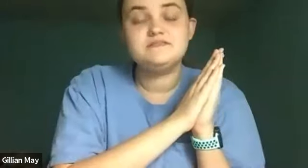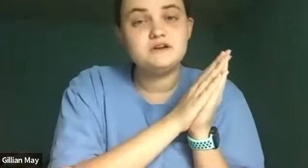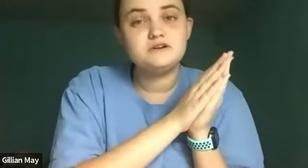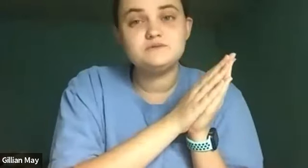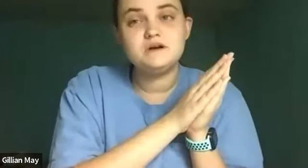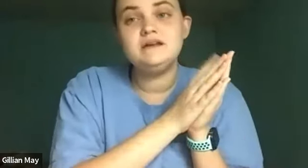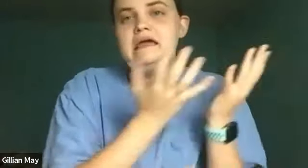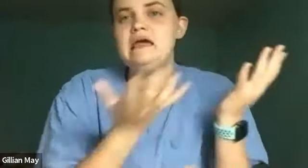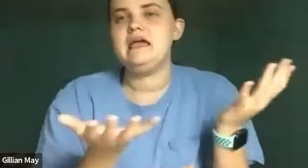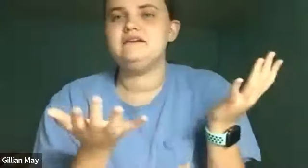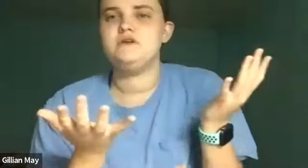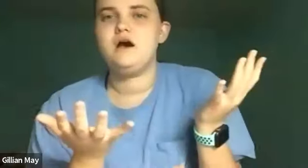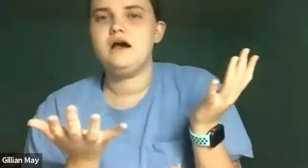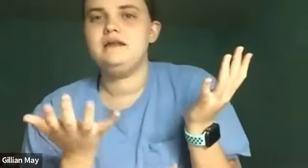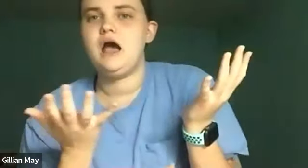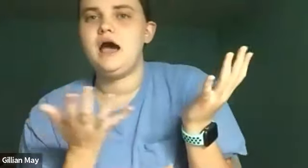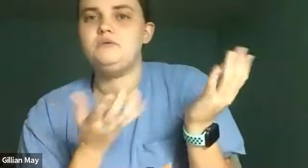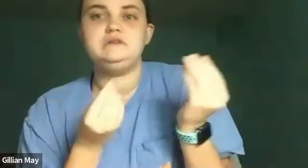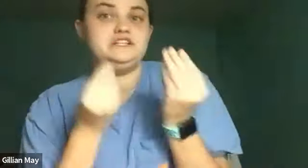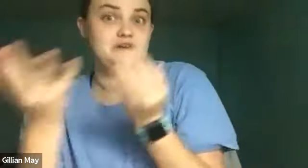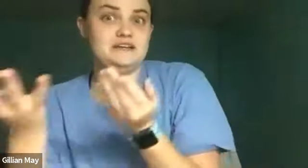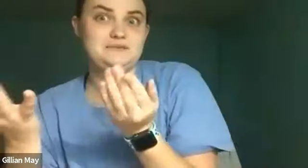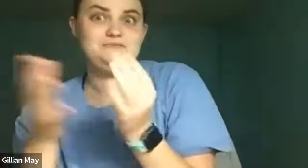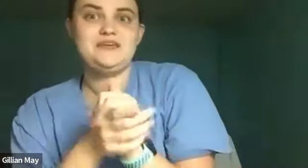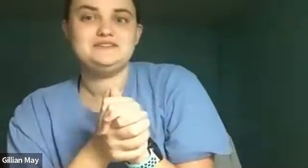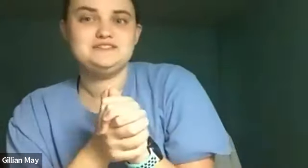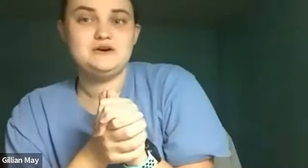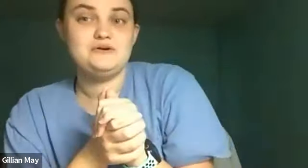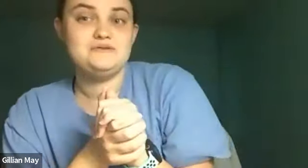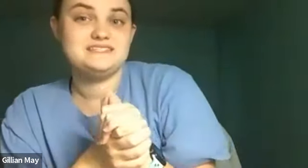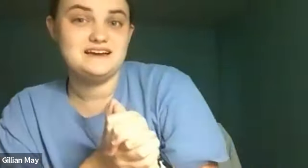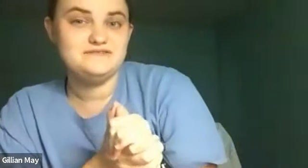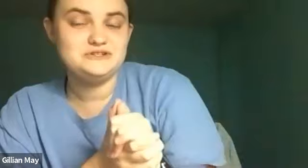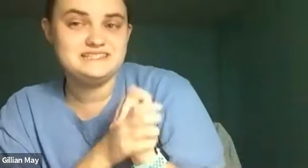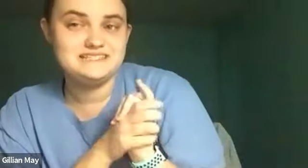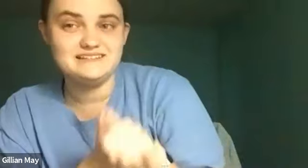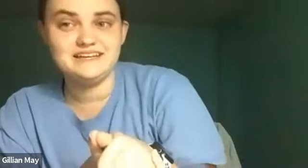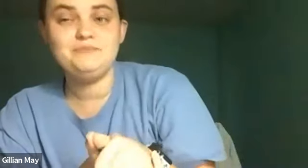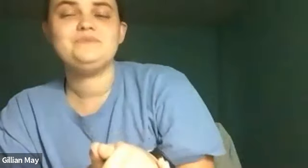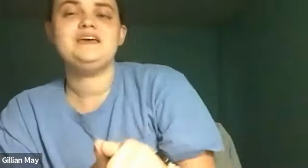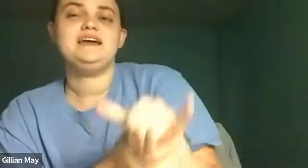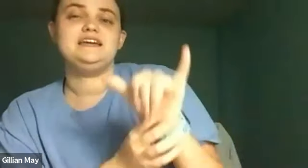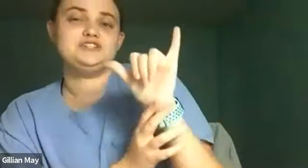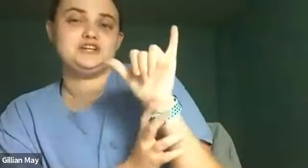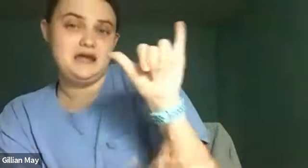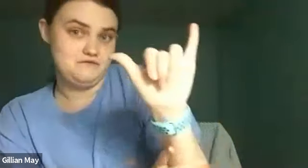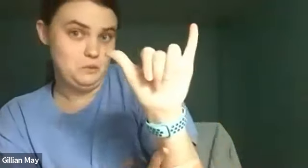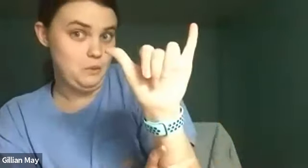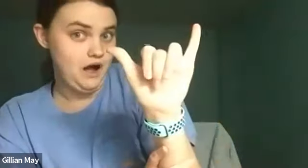there is one. And if not, I will let you guys know. So the sign for silly is you're going to have a